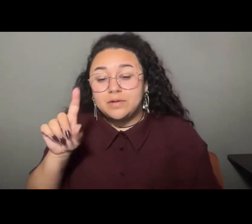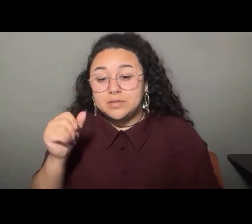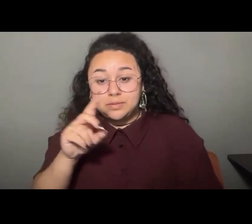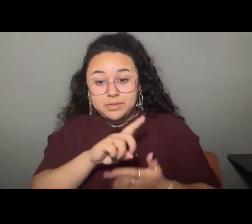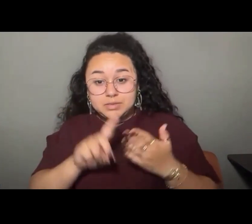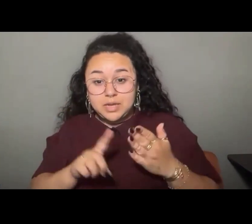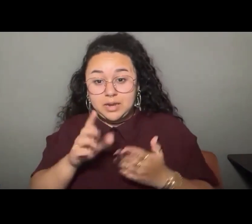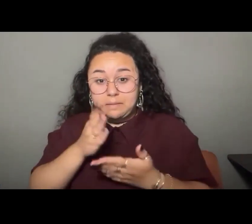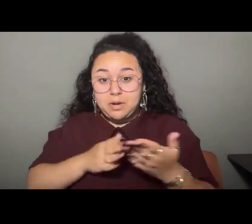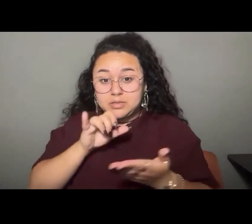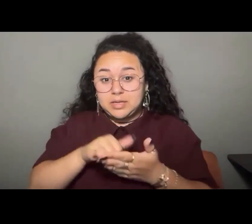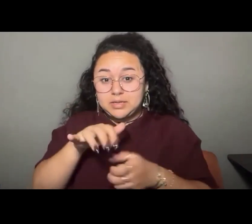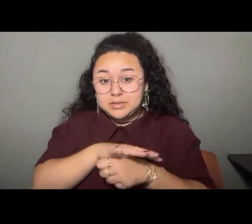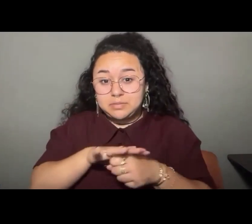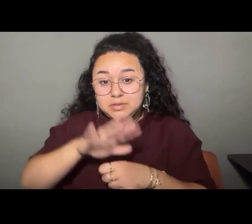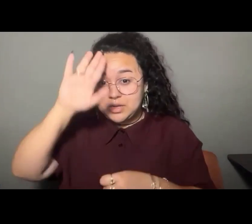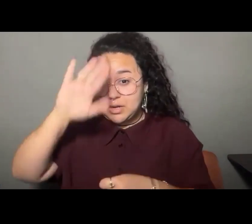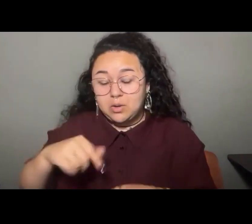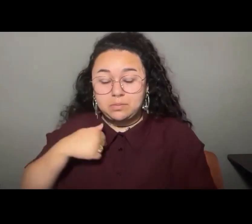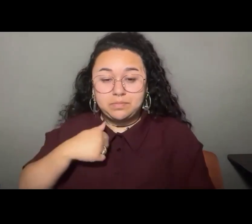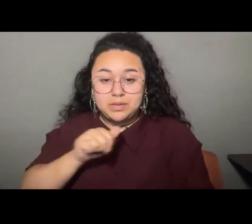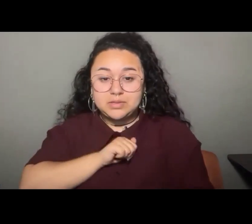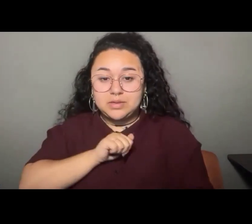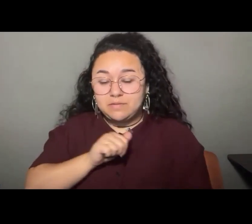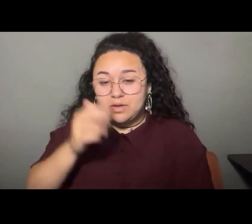that, I mean, as an autistic person,